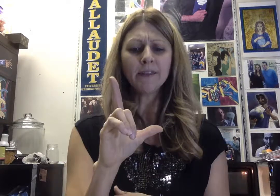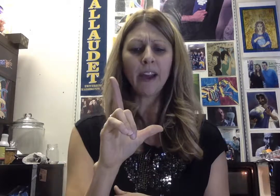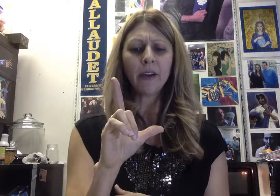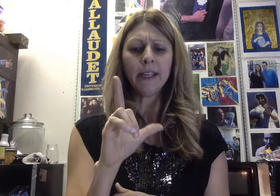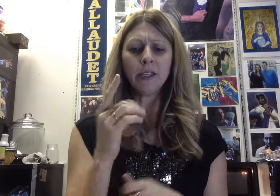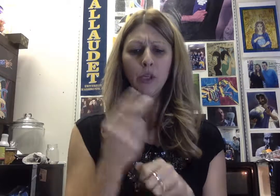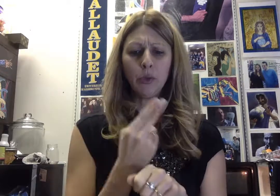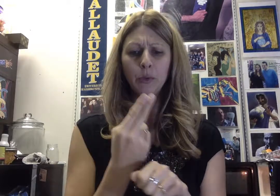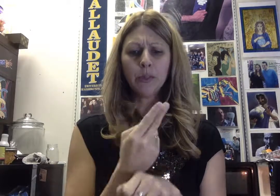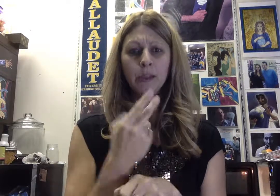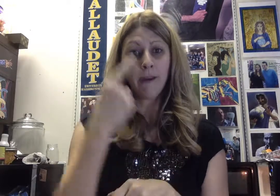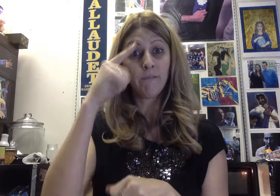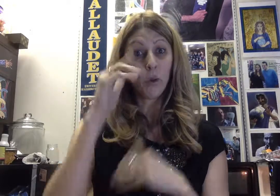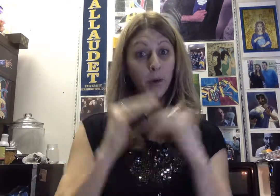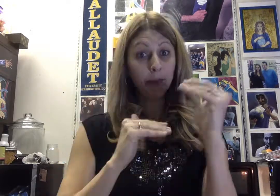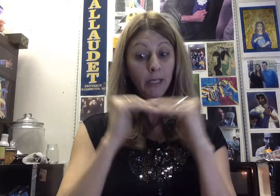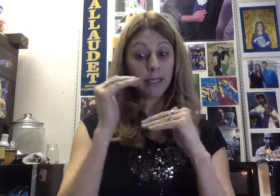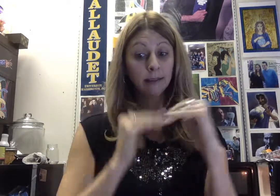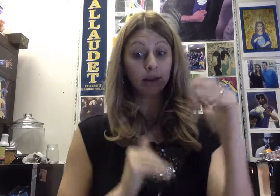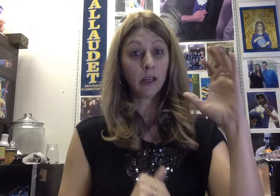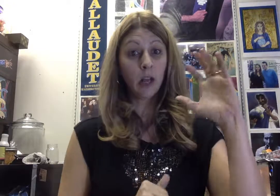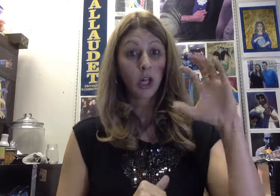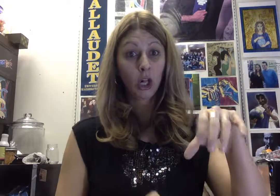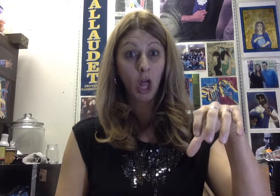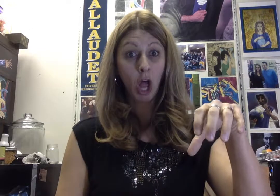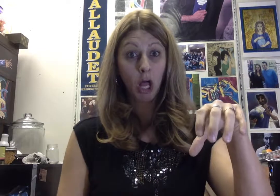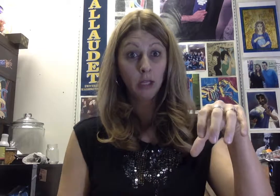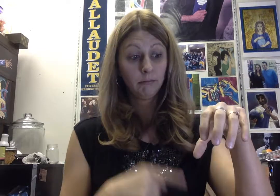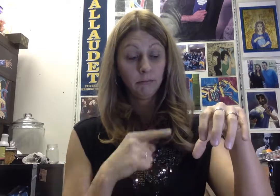classifier is used for a building? Claw.